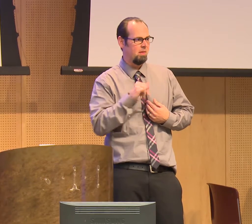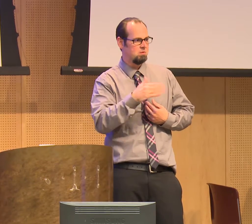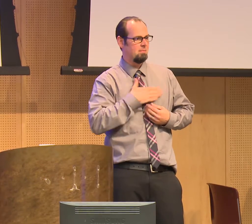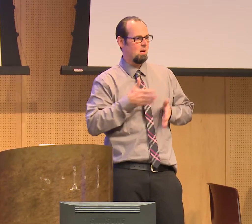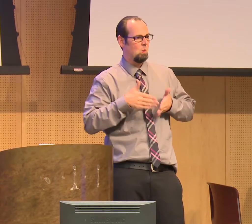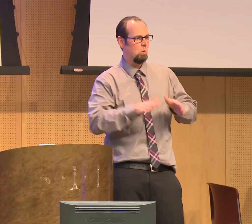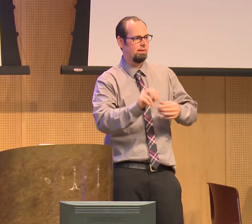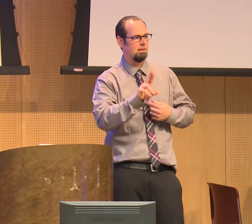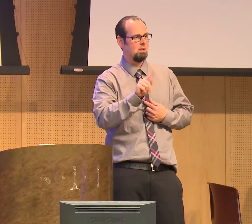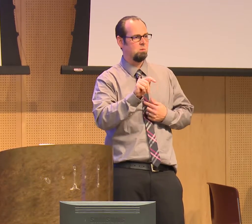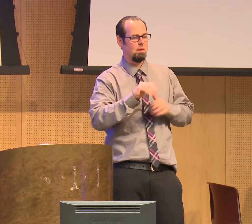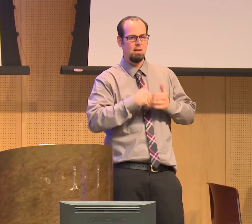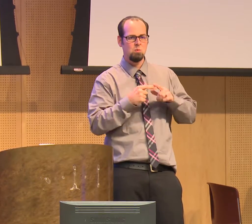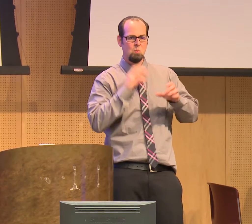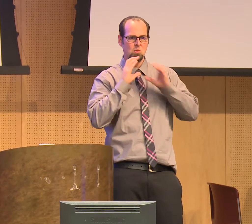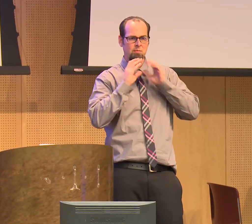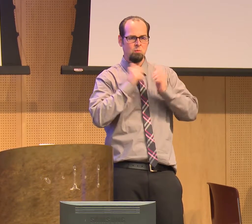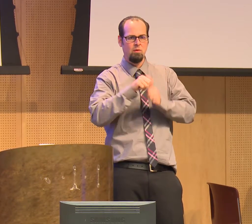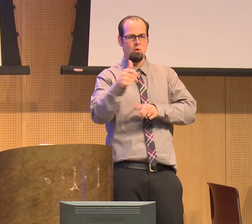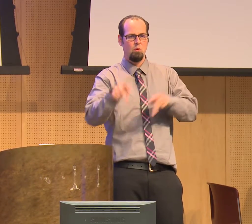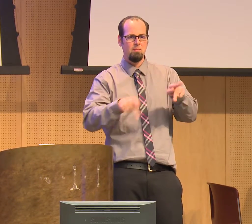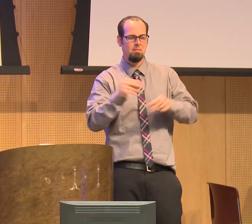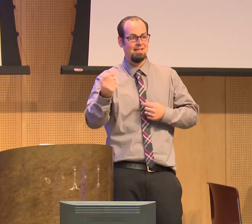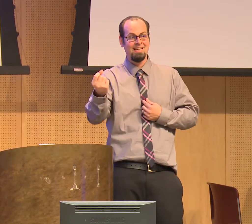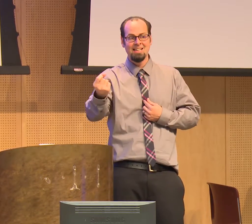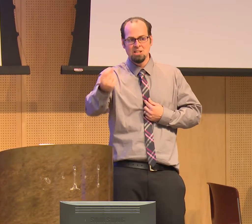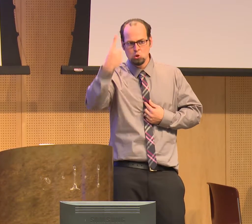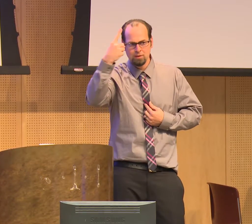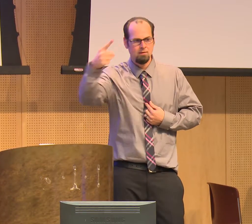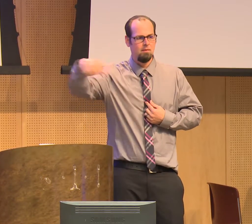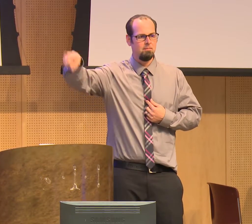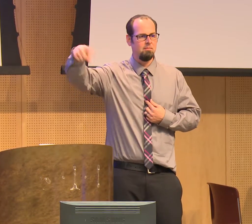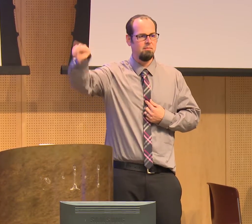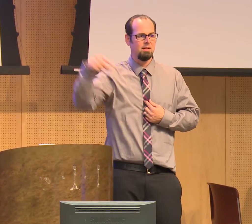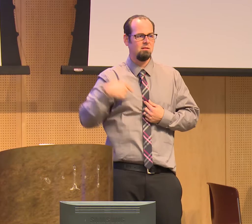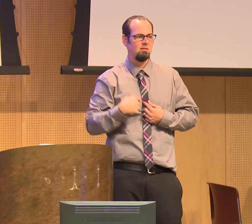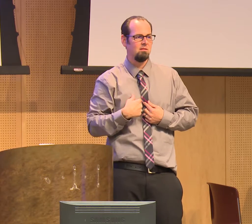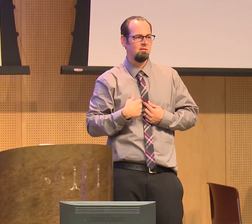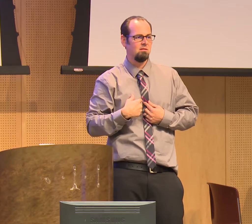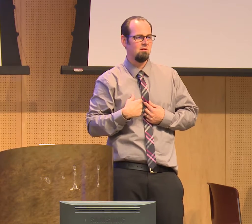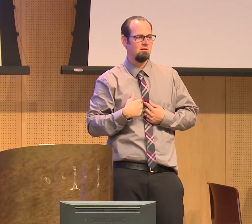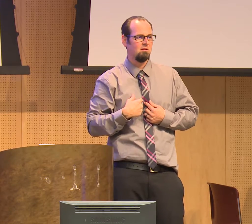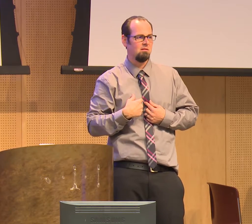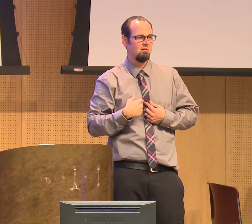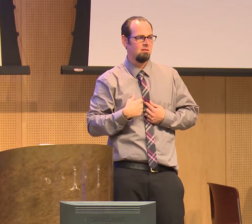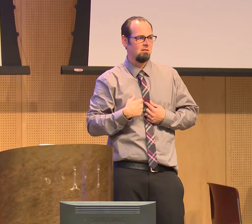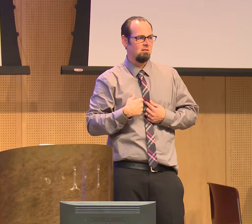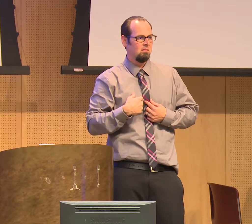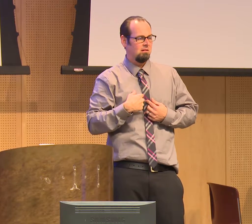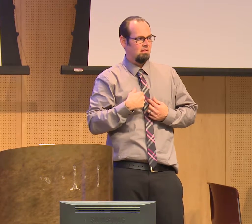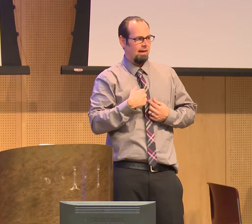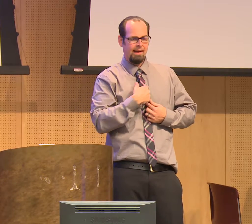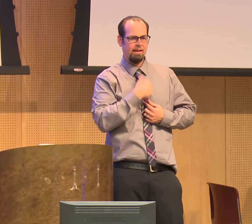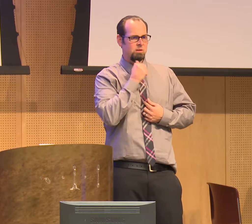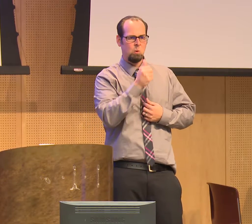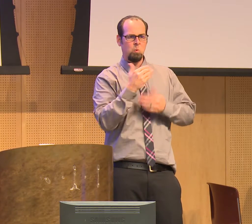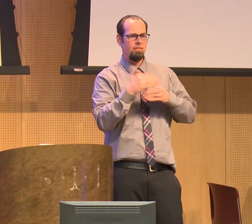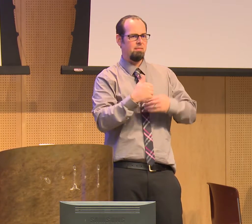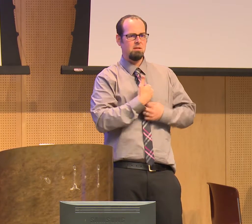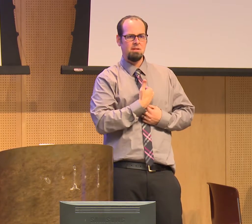do. That was my way of communicating with hearing people and understanding them. I didn't limit